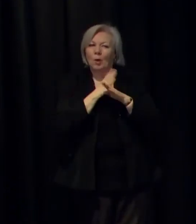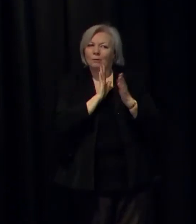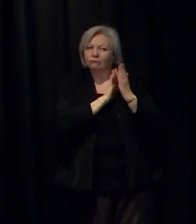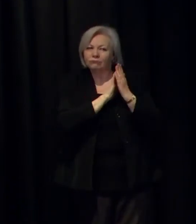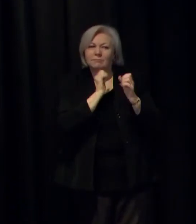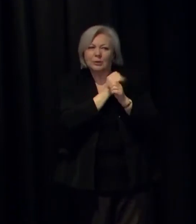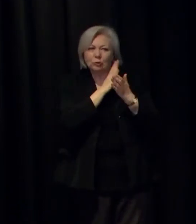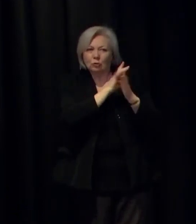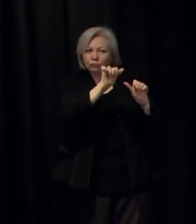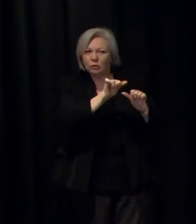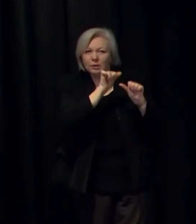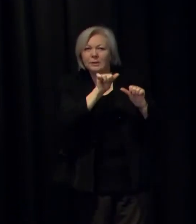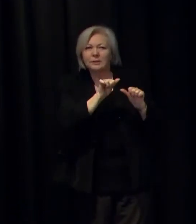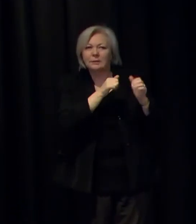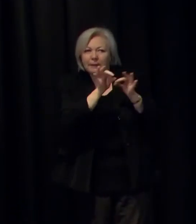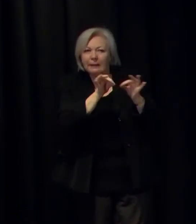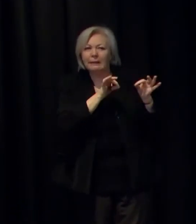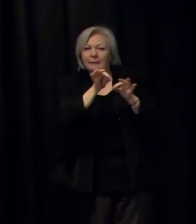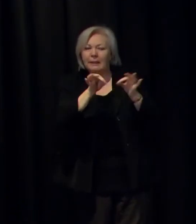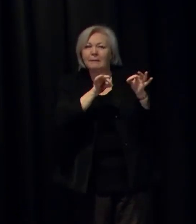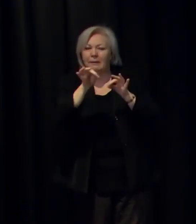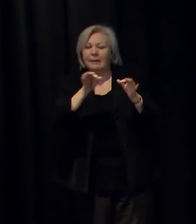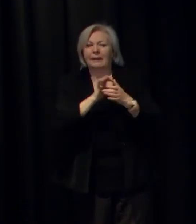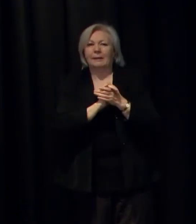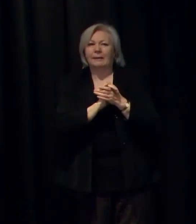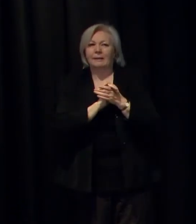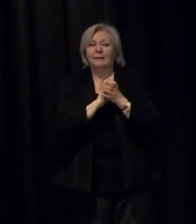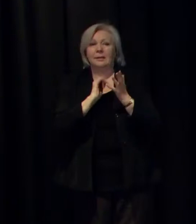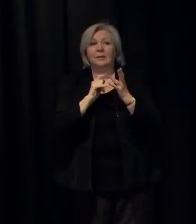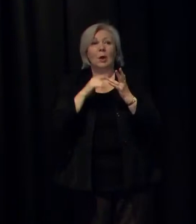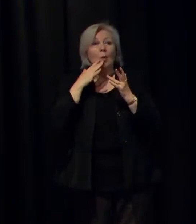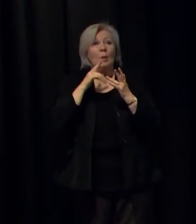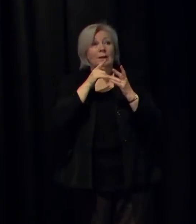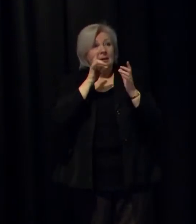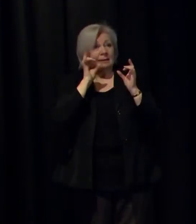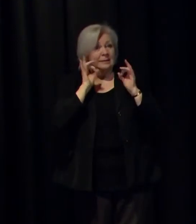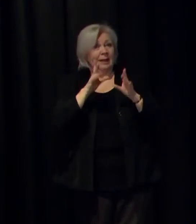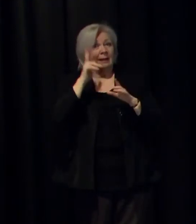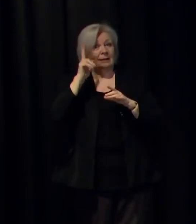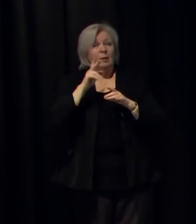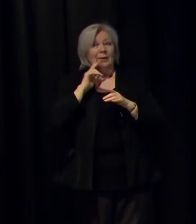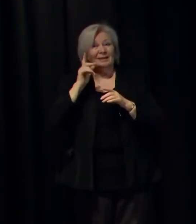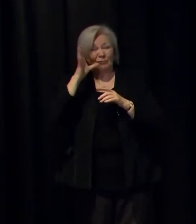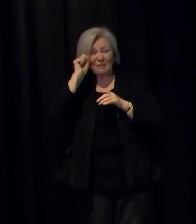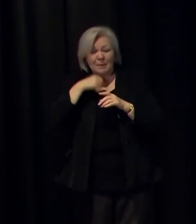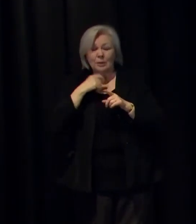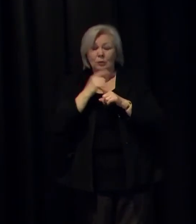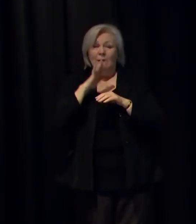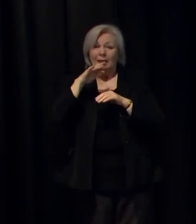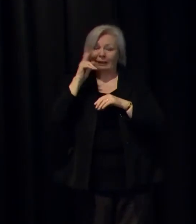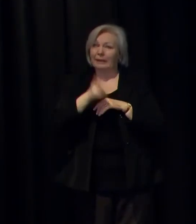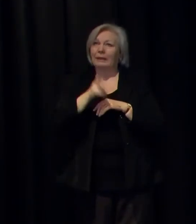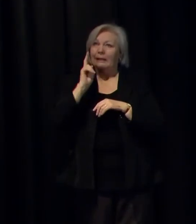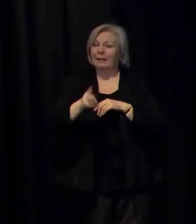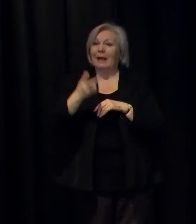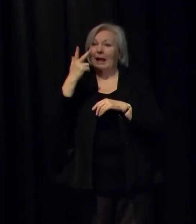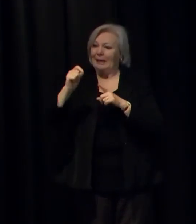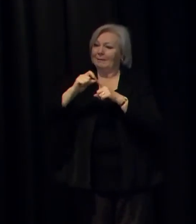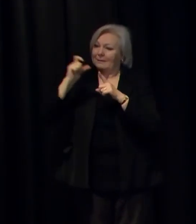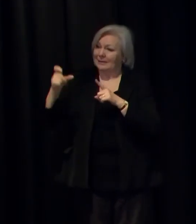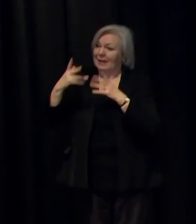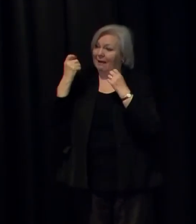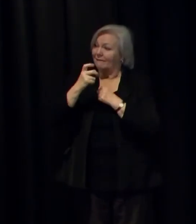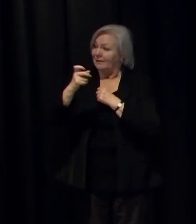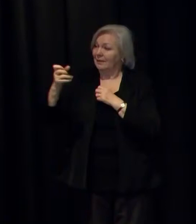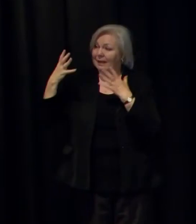closely. And once we have that activity up and running again at 80, It may well be for safety's sake we can't